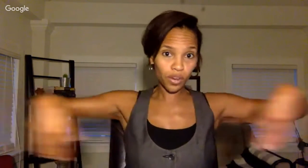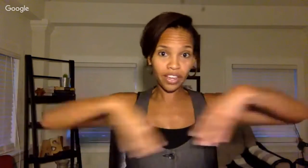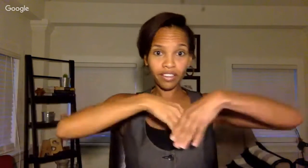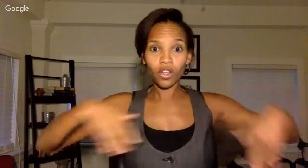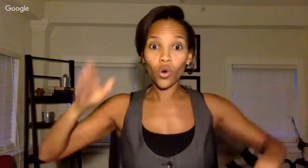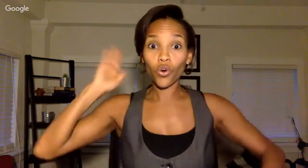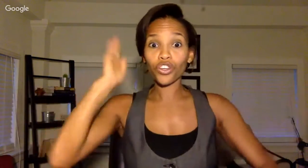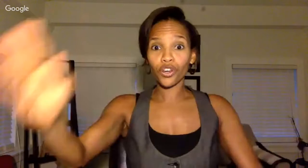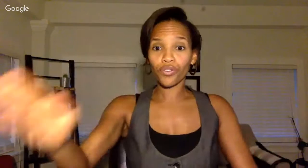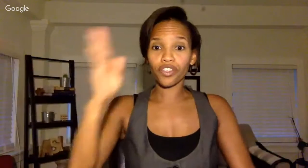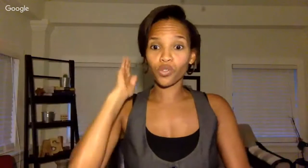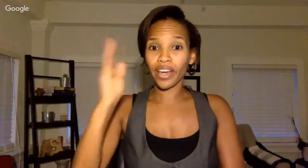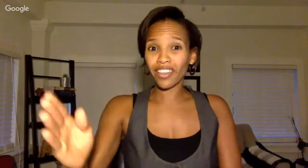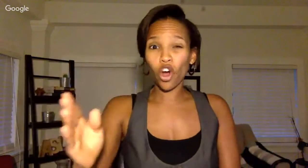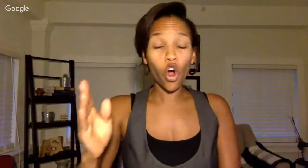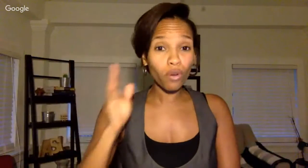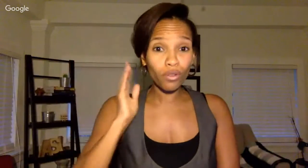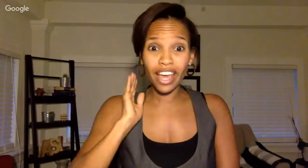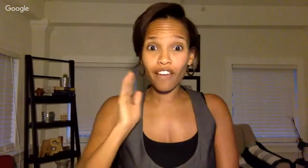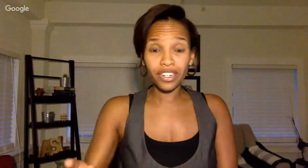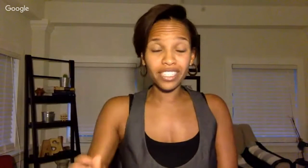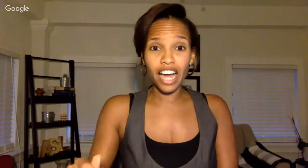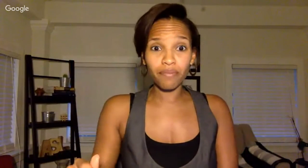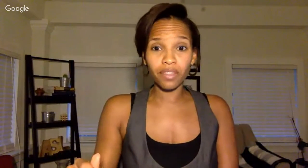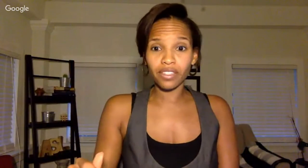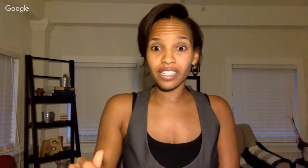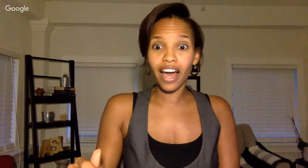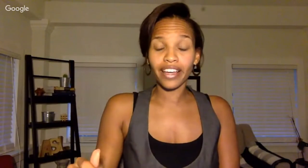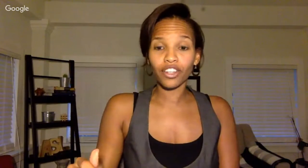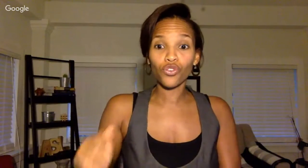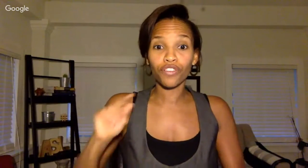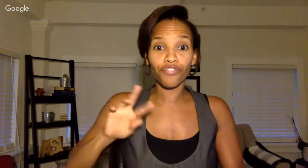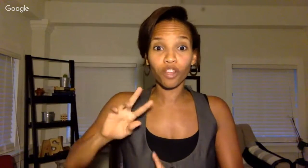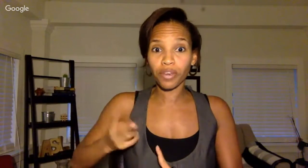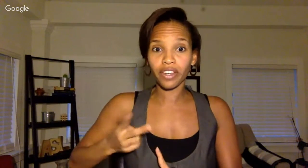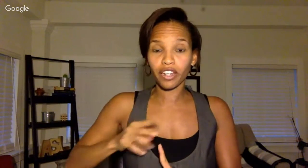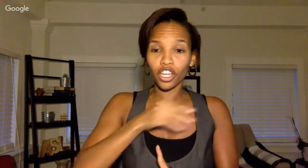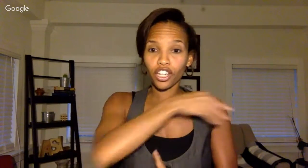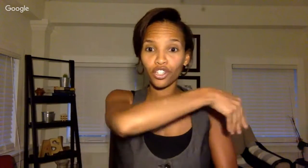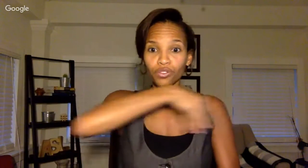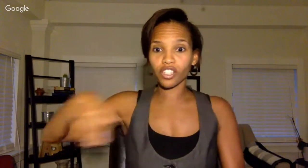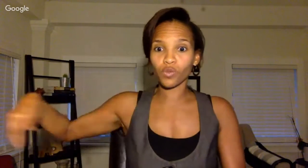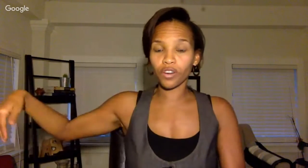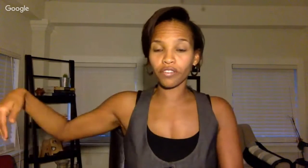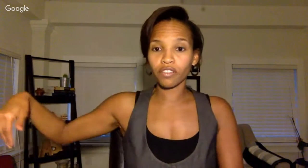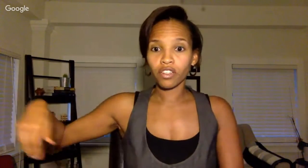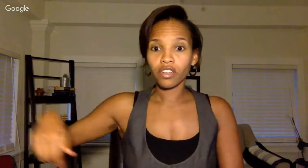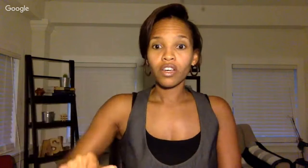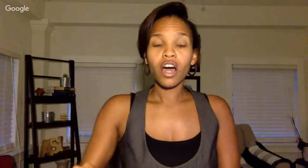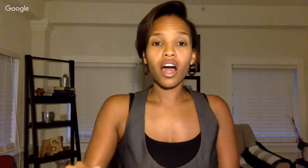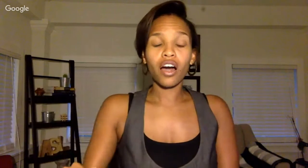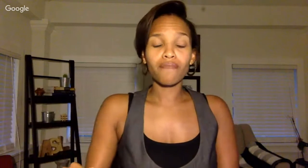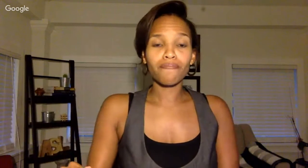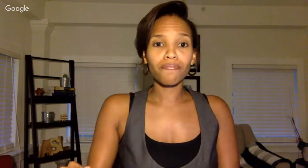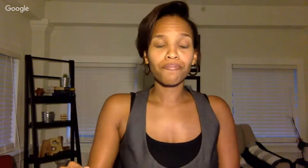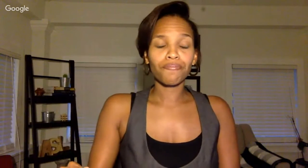way, or you can go this way. And almost every time sign, you could flip it and use this one.